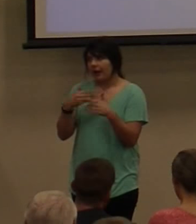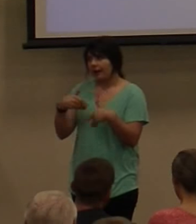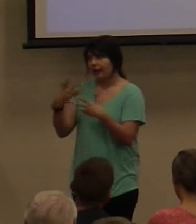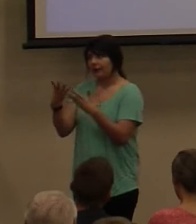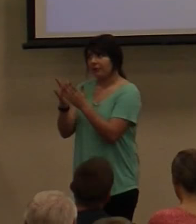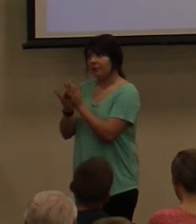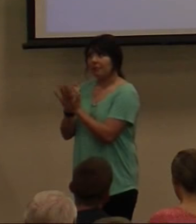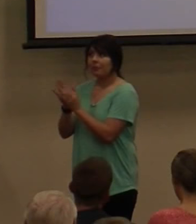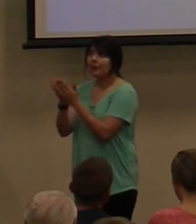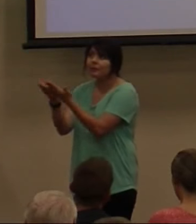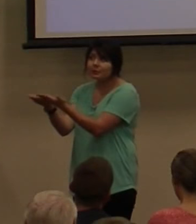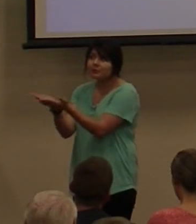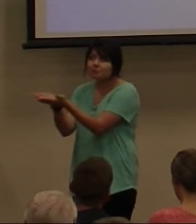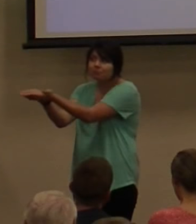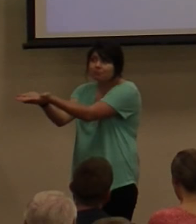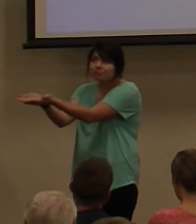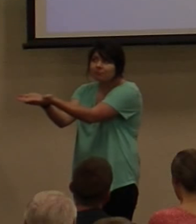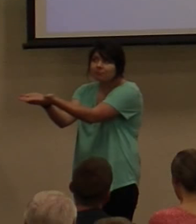Bibles.